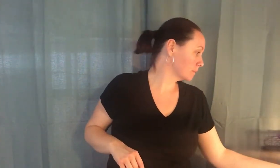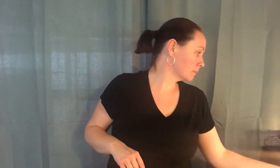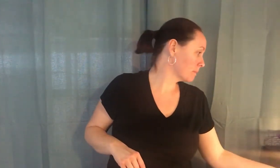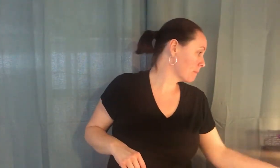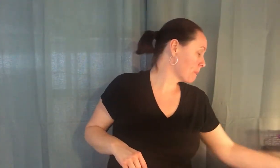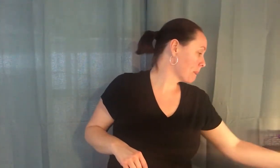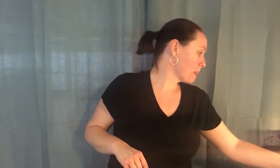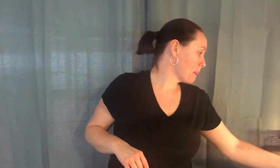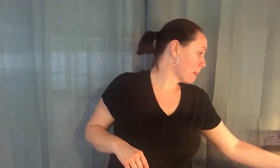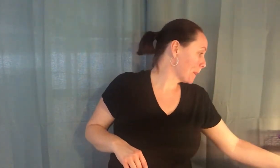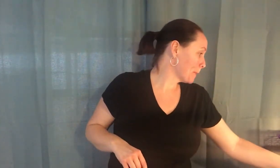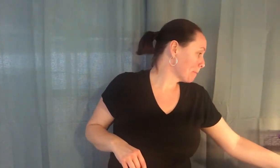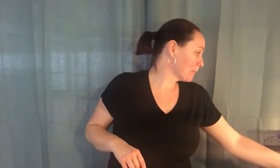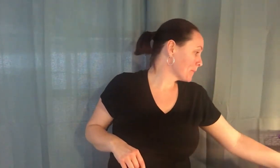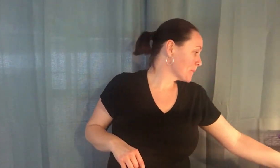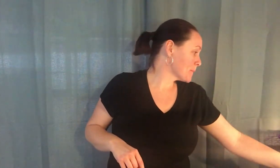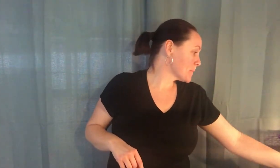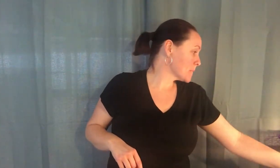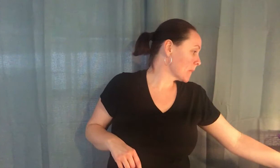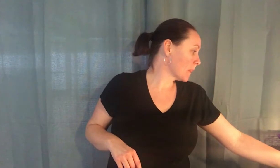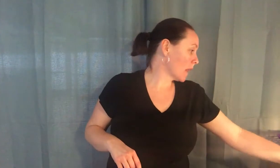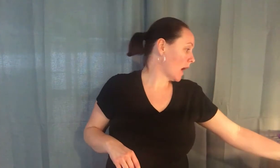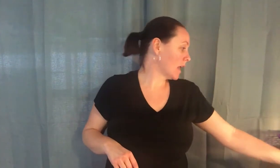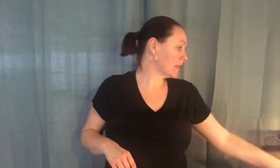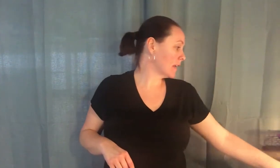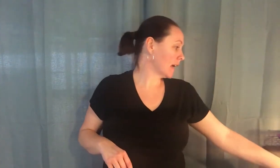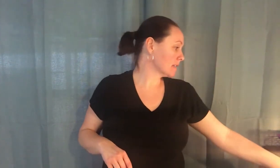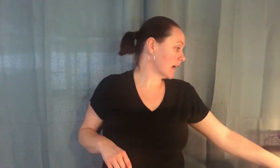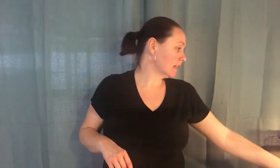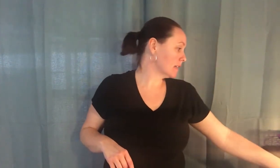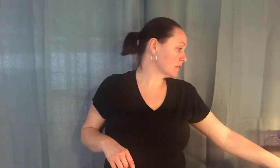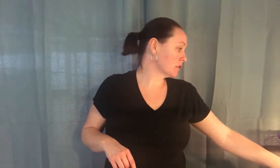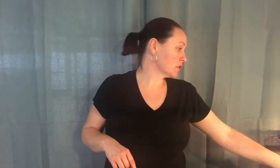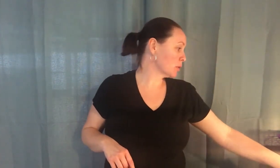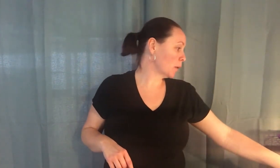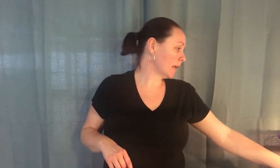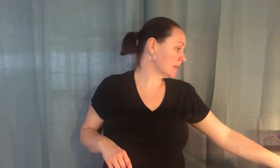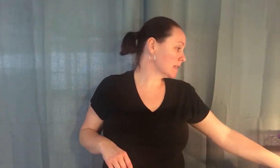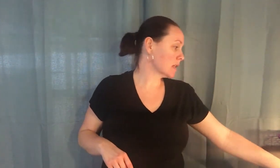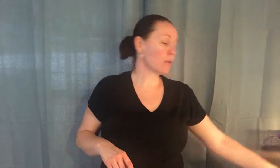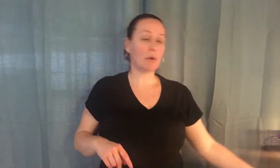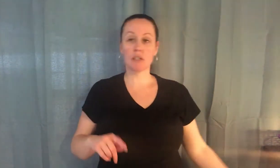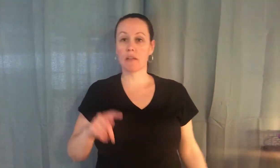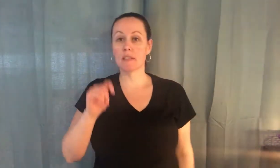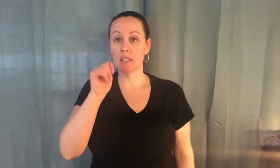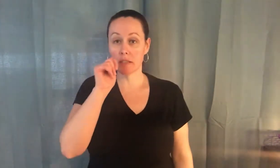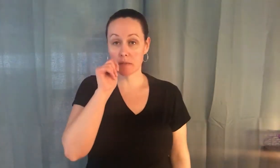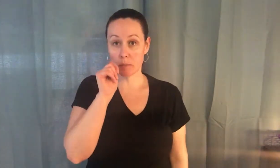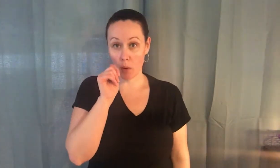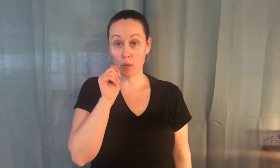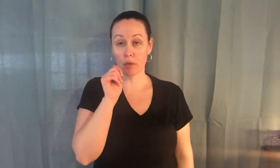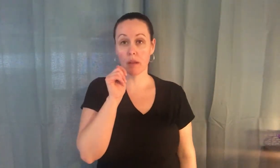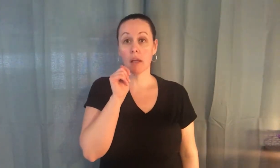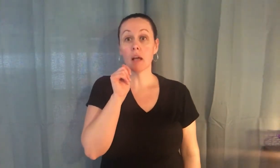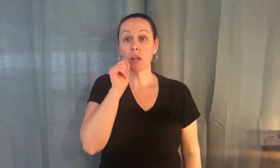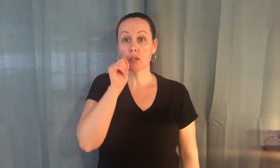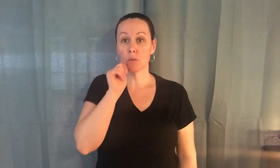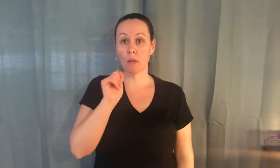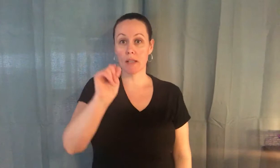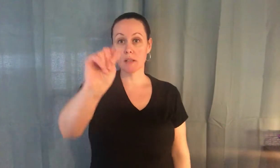The next sign is for twins. which I've seen both. Twins,